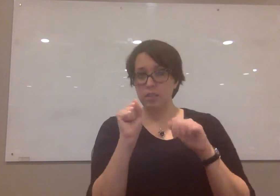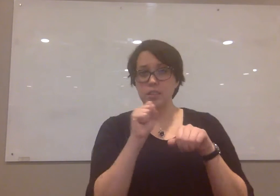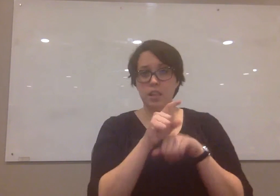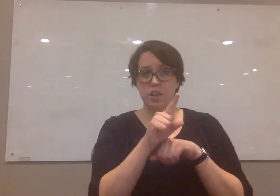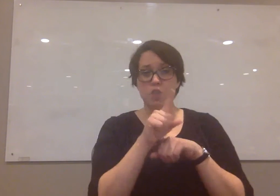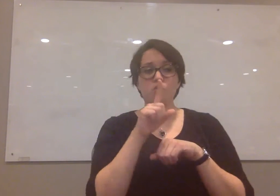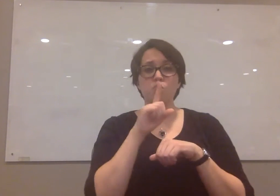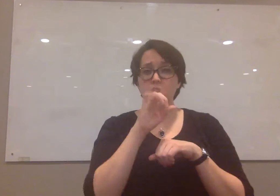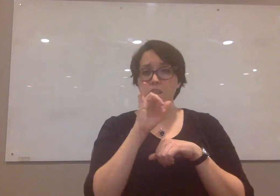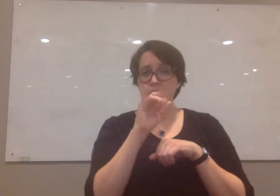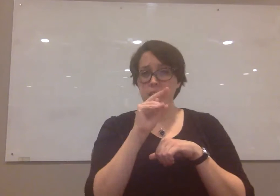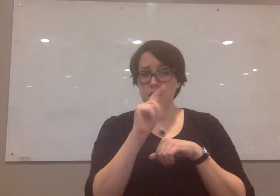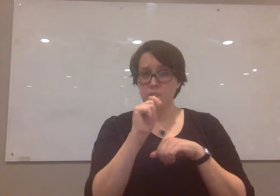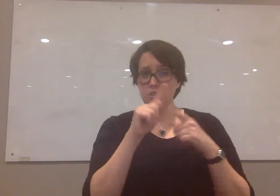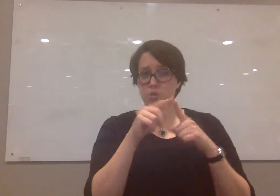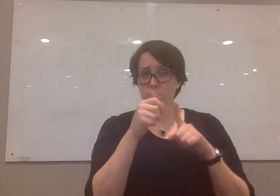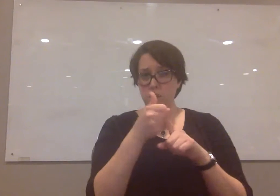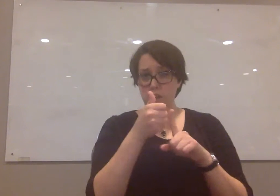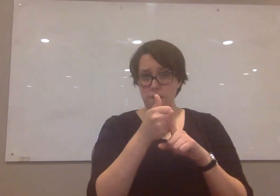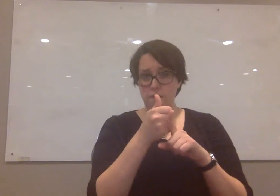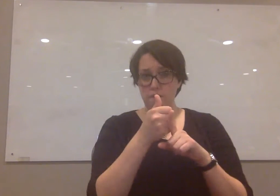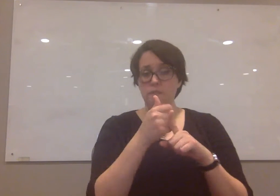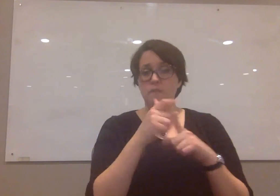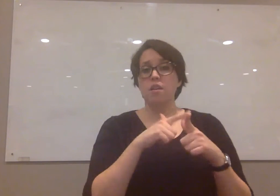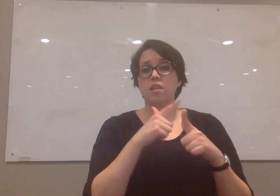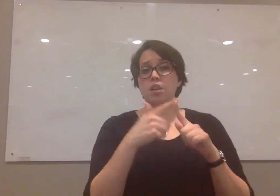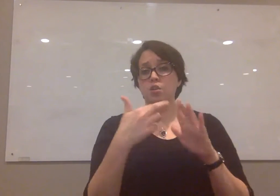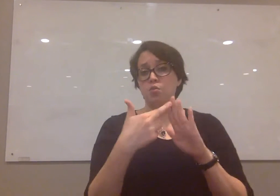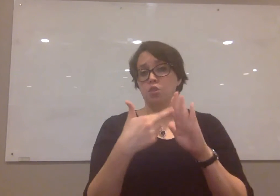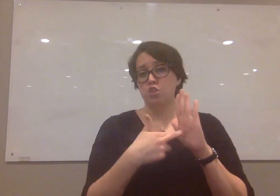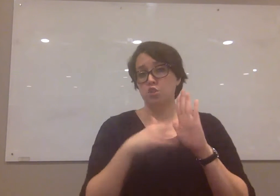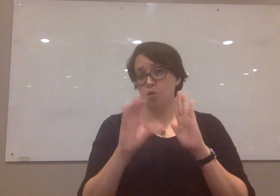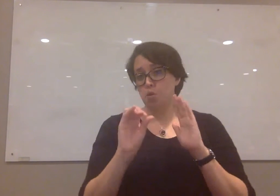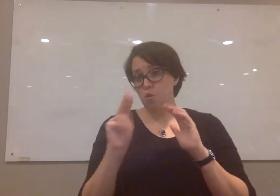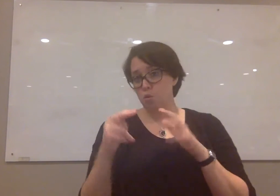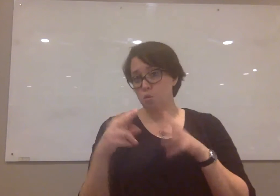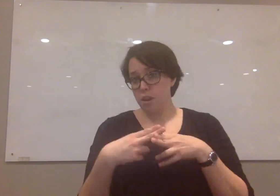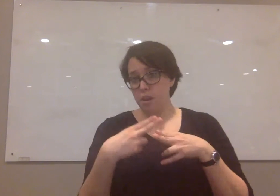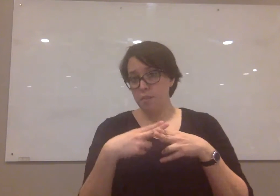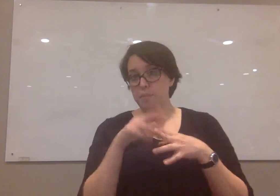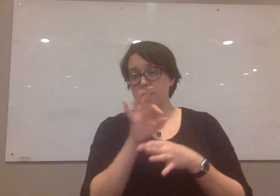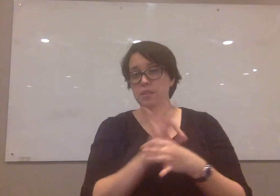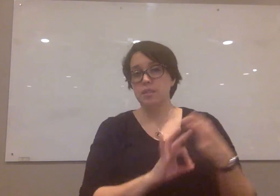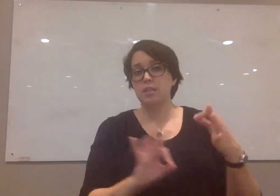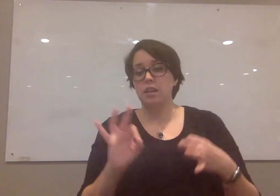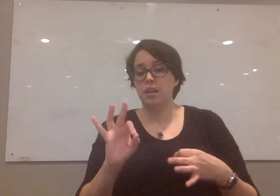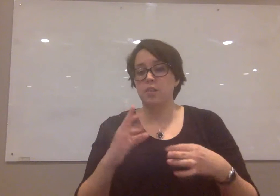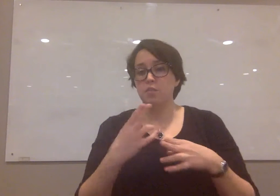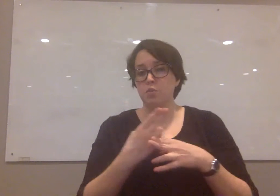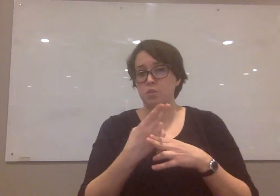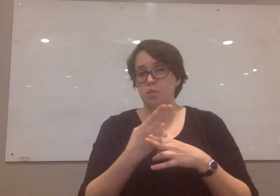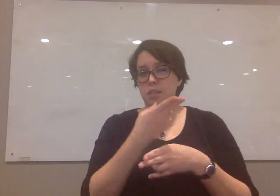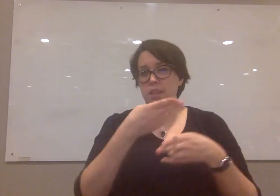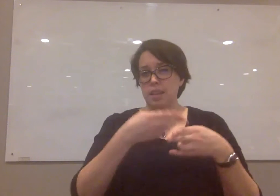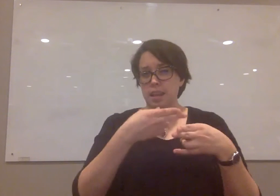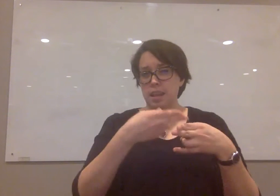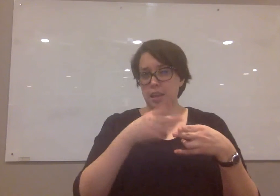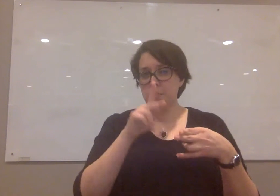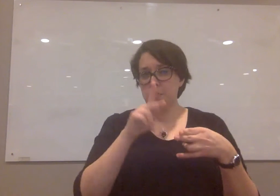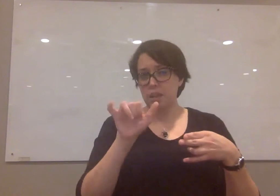your initialization that takes too long, and then you register your own name instead of using the name keyword argument. And that way,